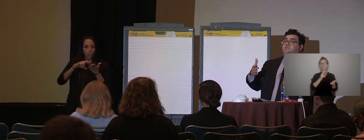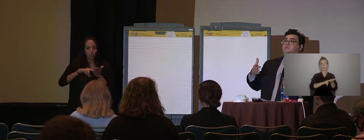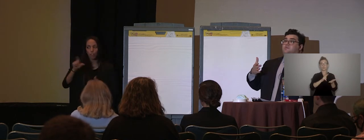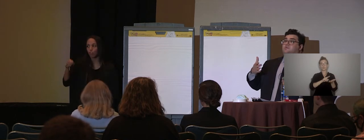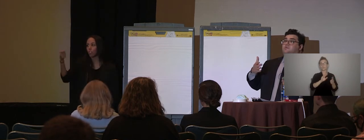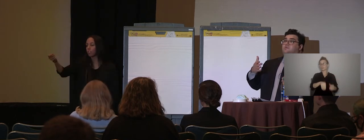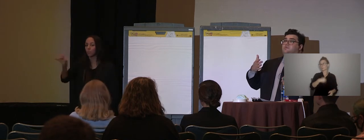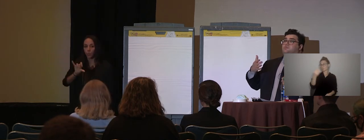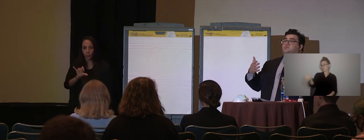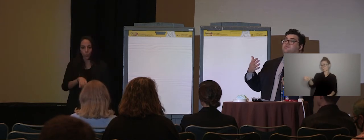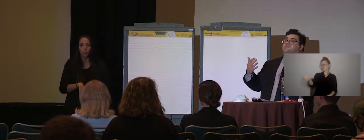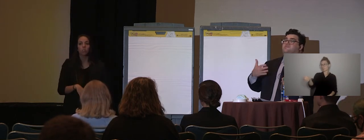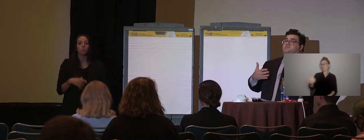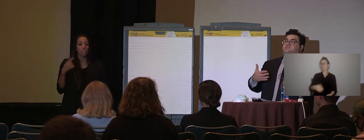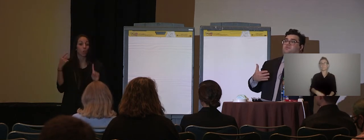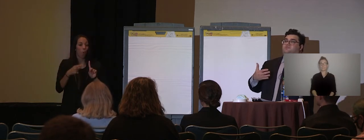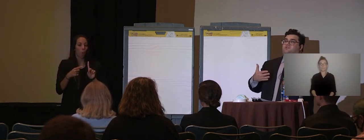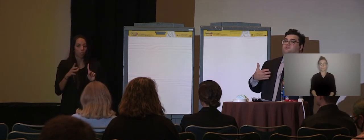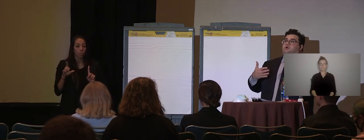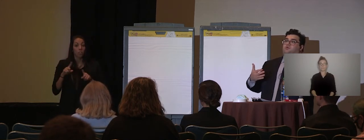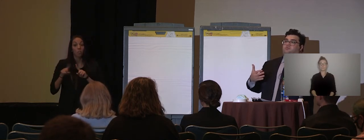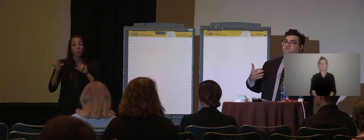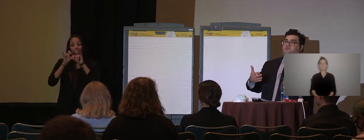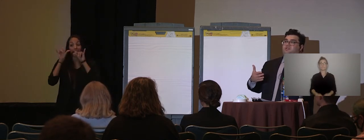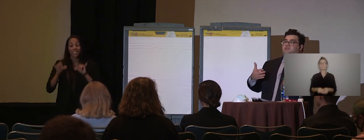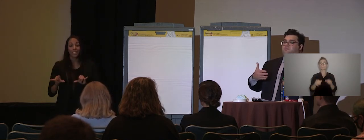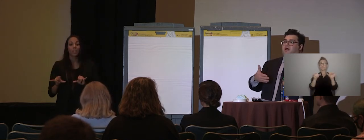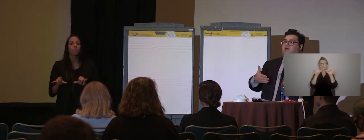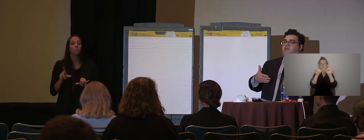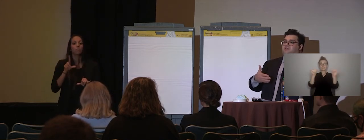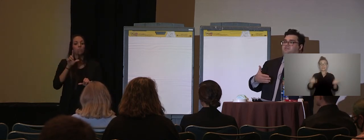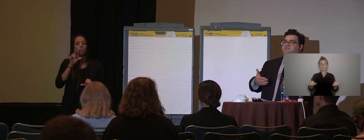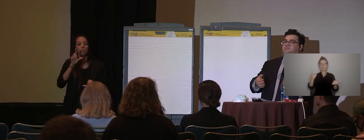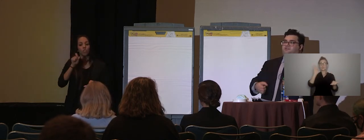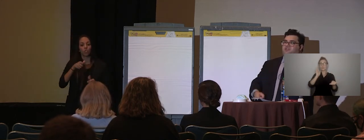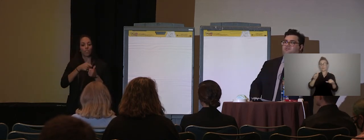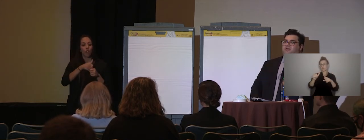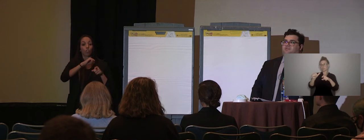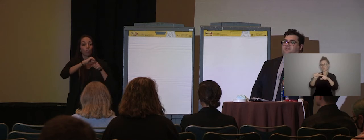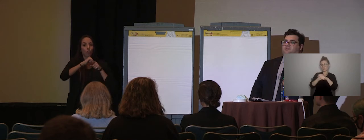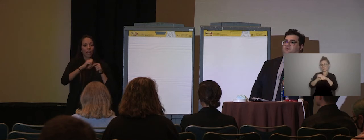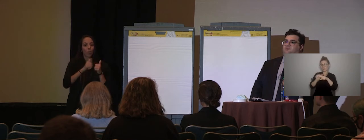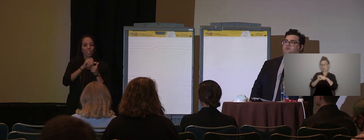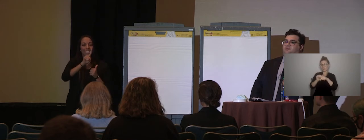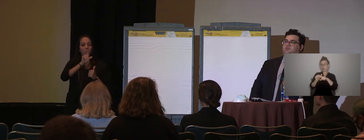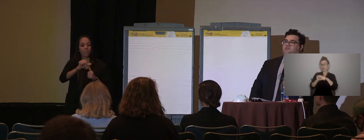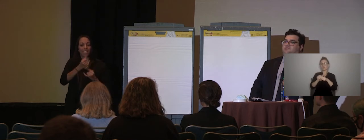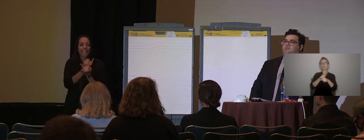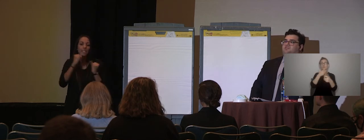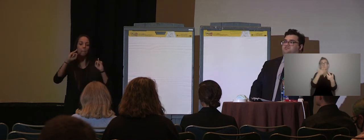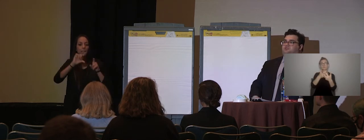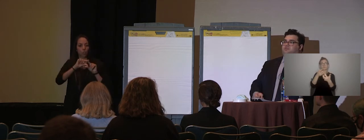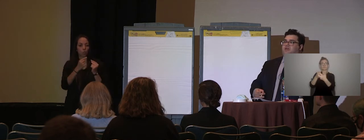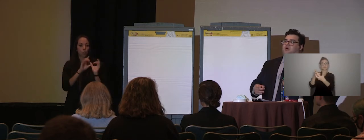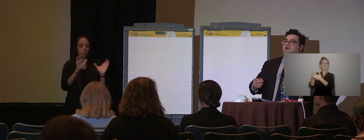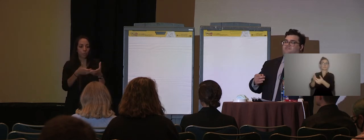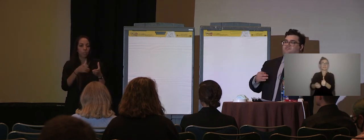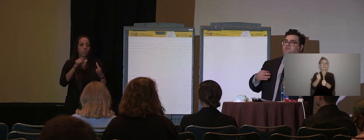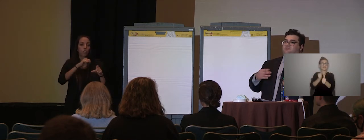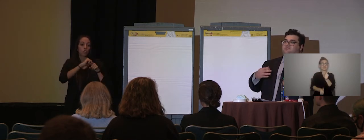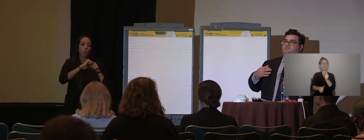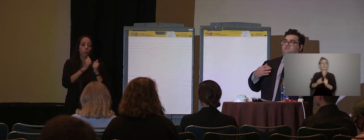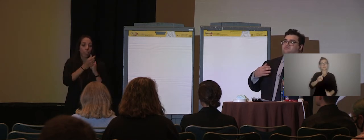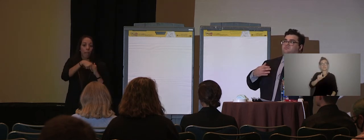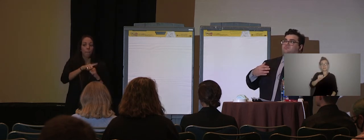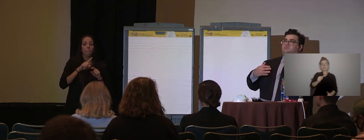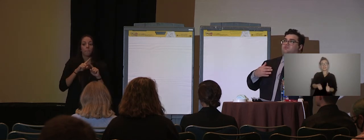And the system is also done along with training by Disability Independence Group to make sure that